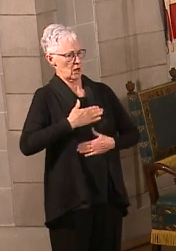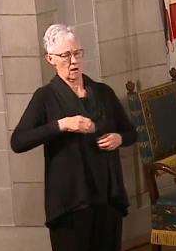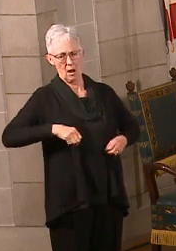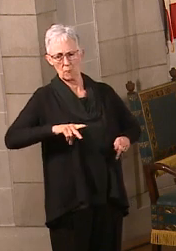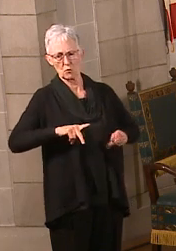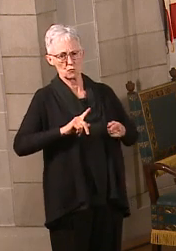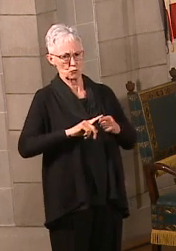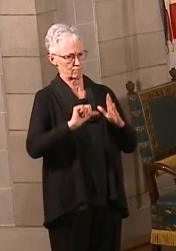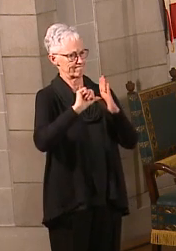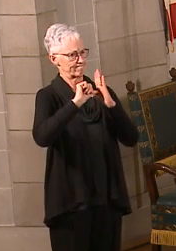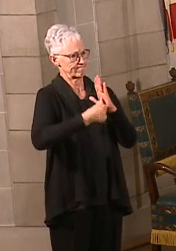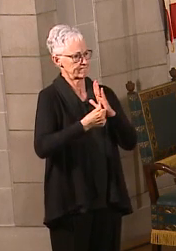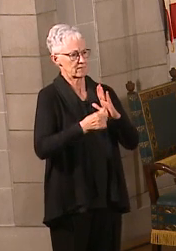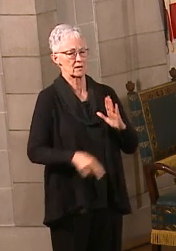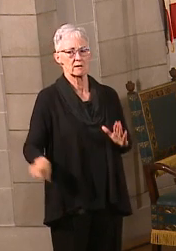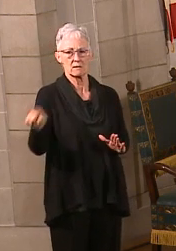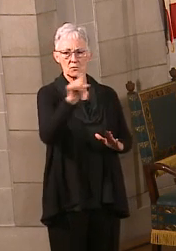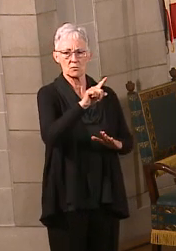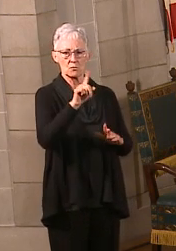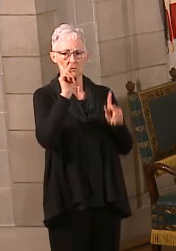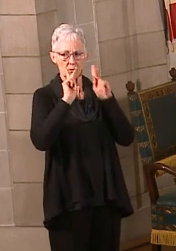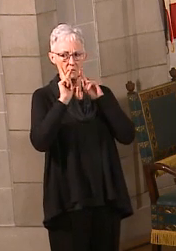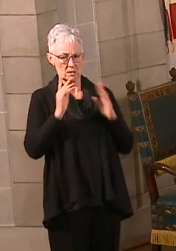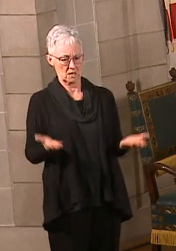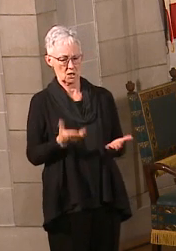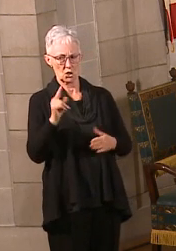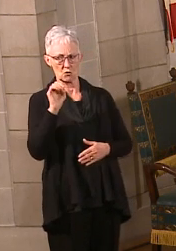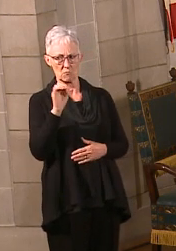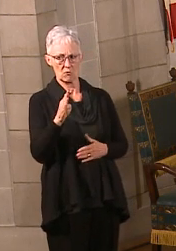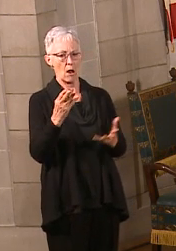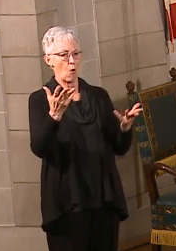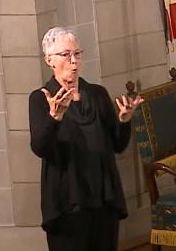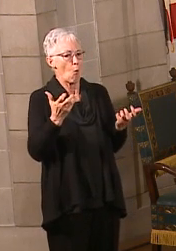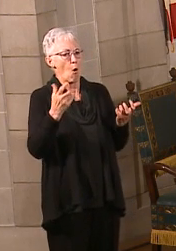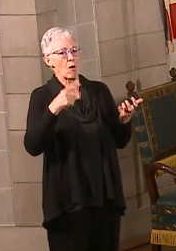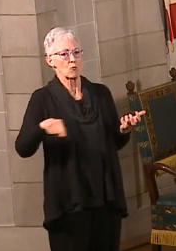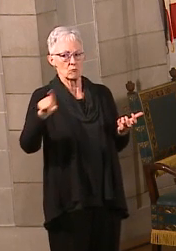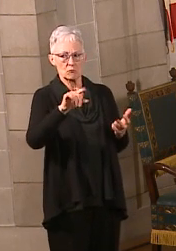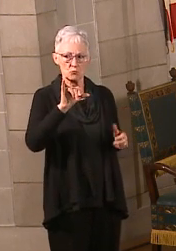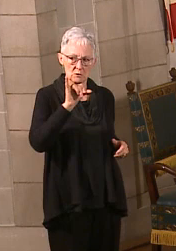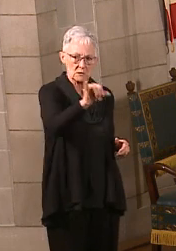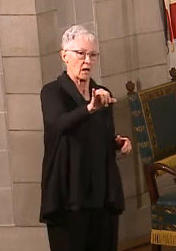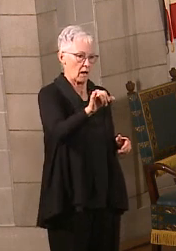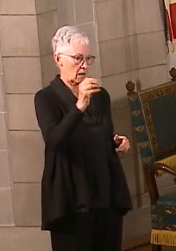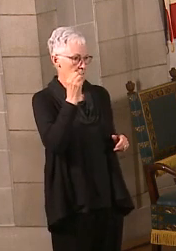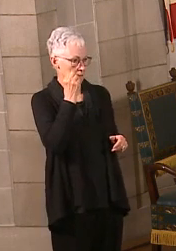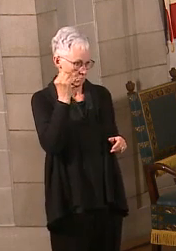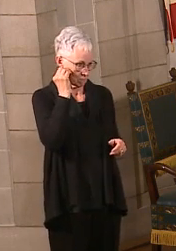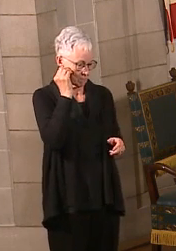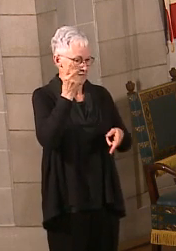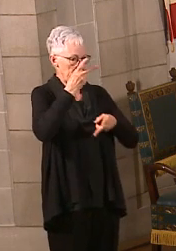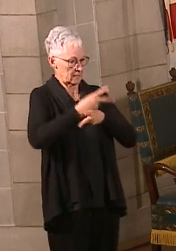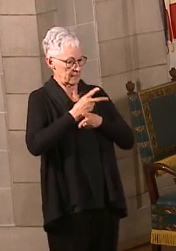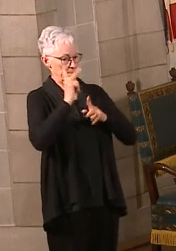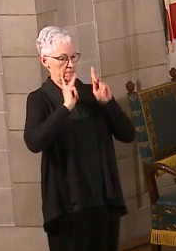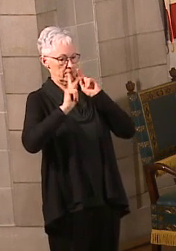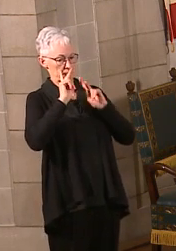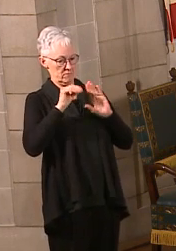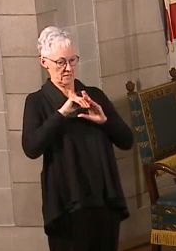you Nebraskans who are tuning in. We want you to stay home and keep Nebraska healthy. And as our city and